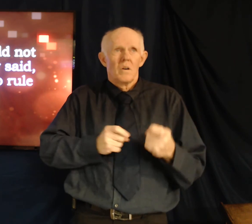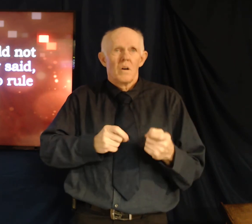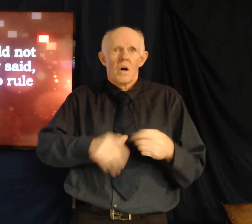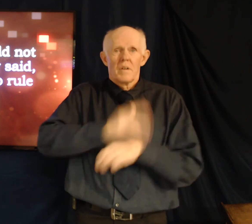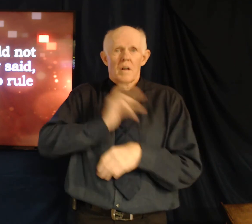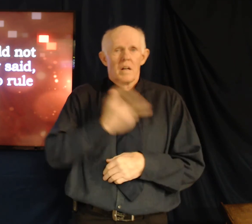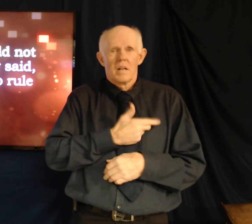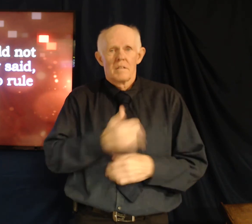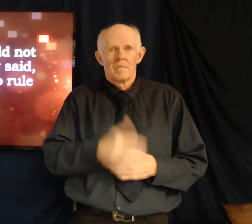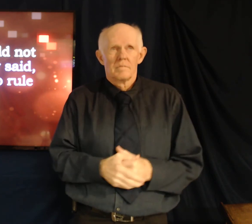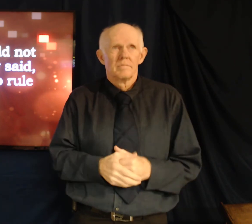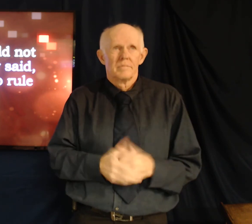To rule over us.